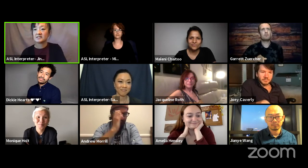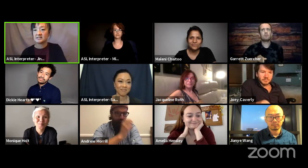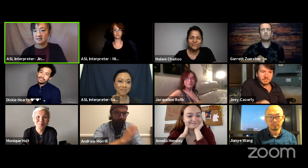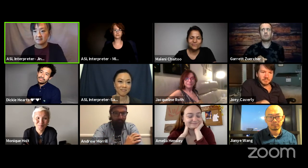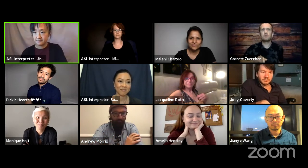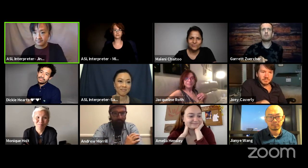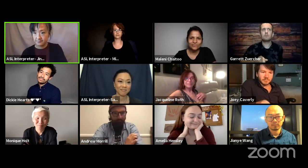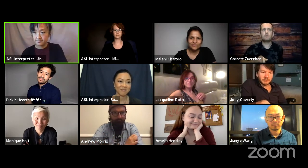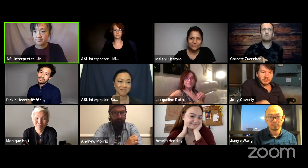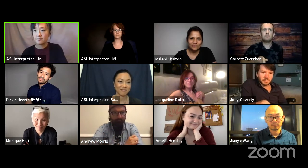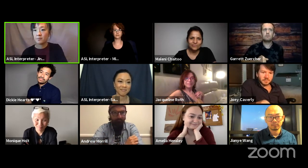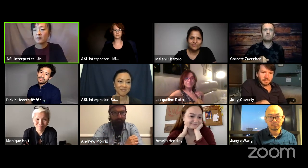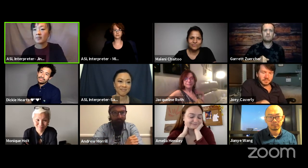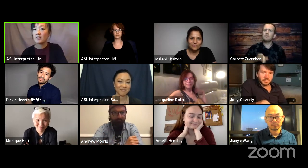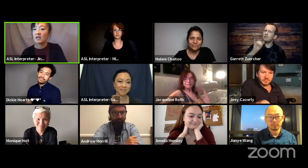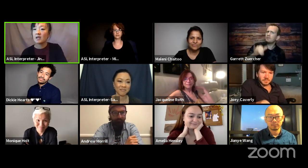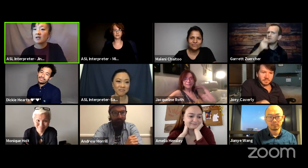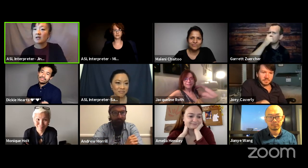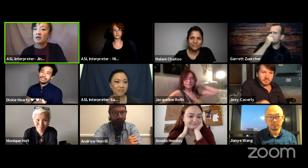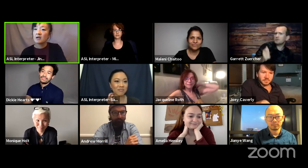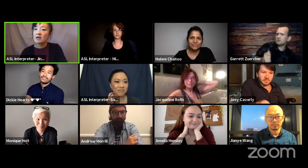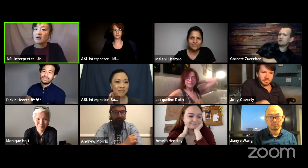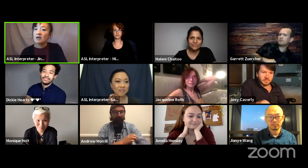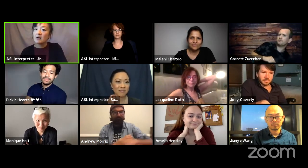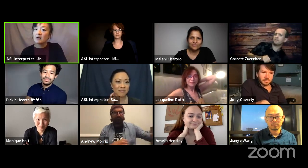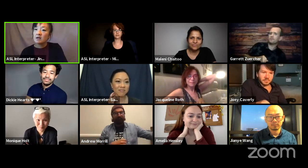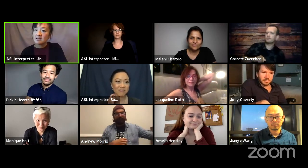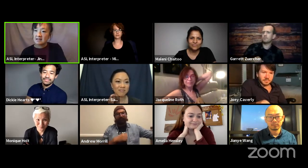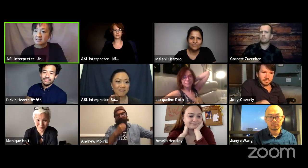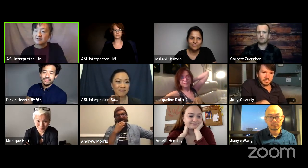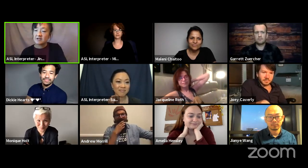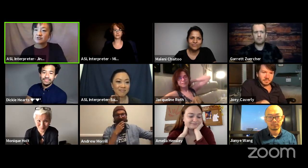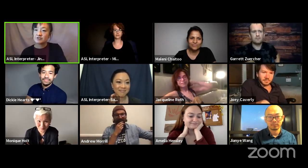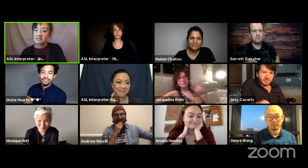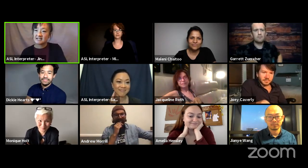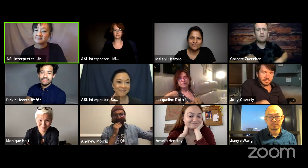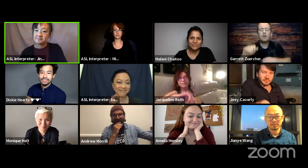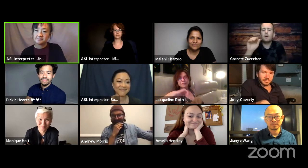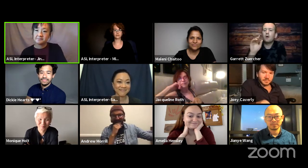Interesting. Mm-hmm. Yeah, that's very interesting.